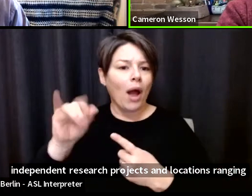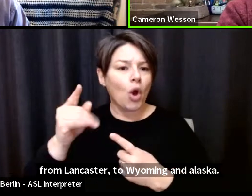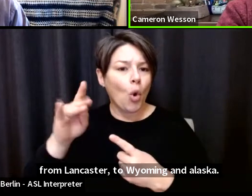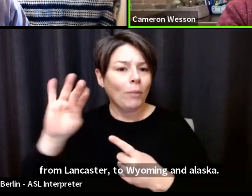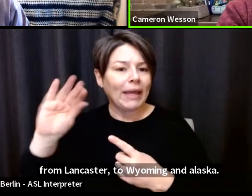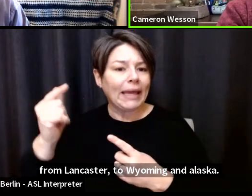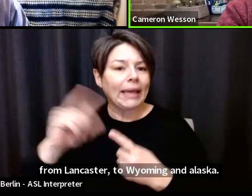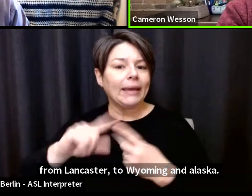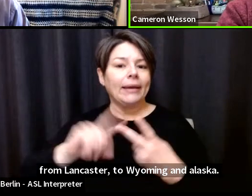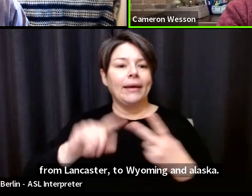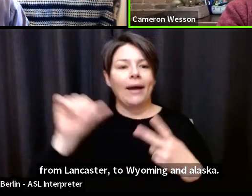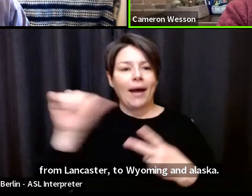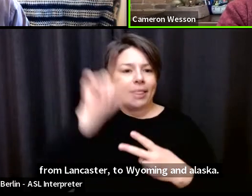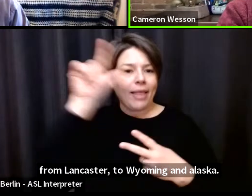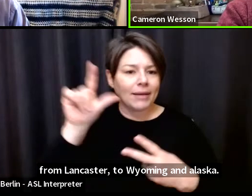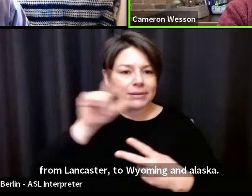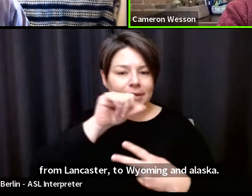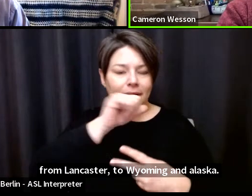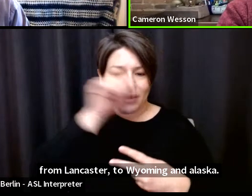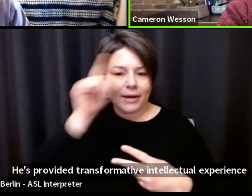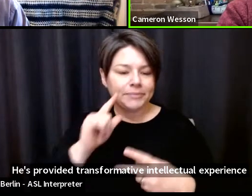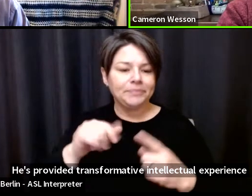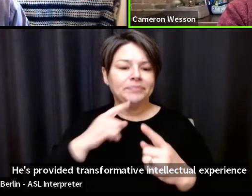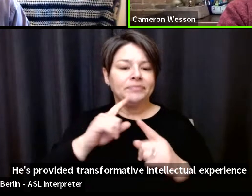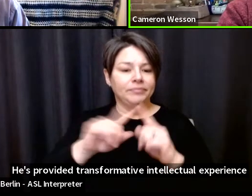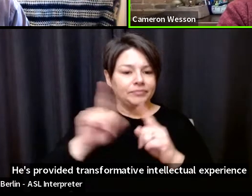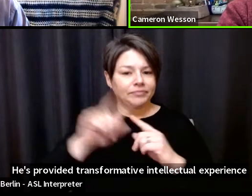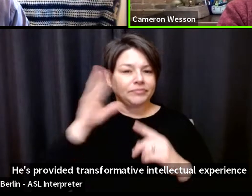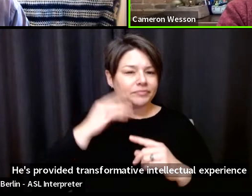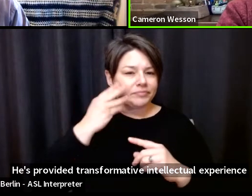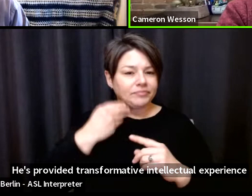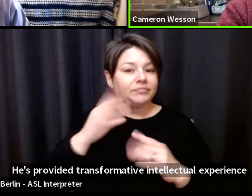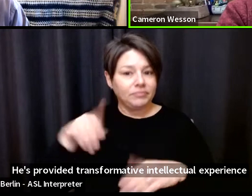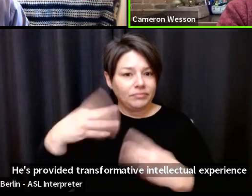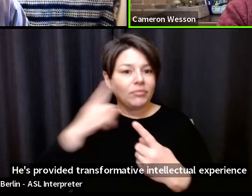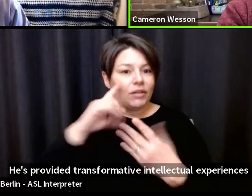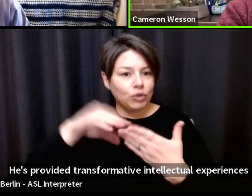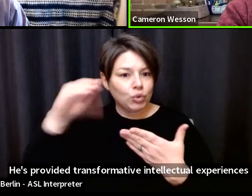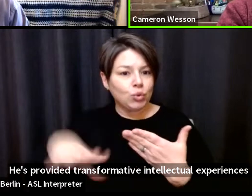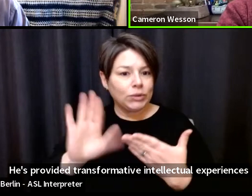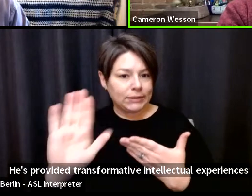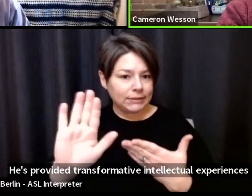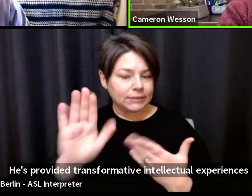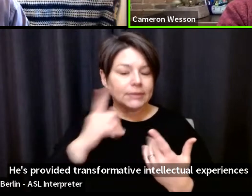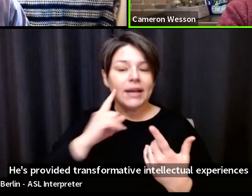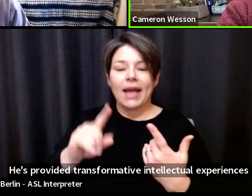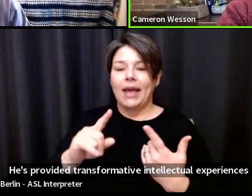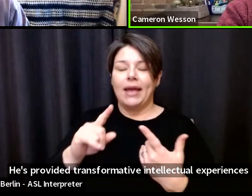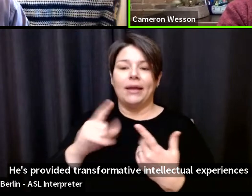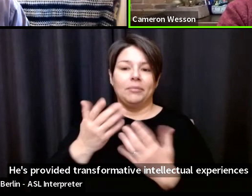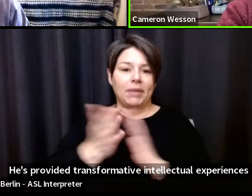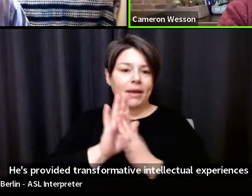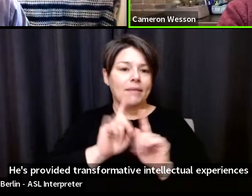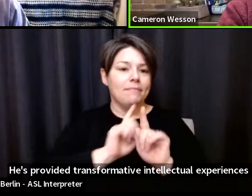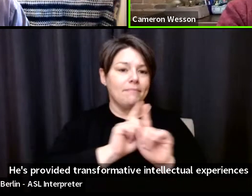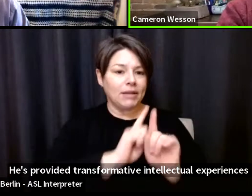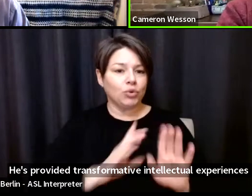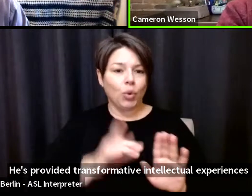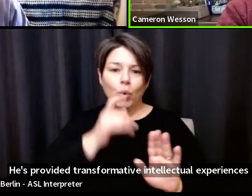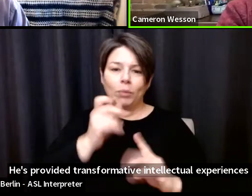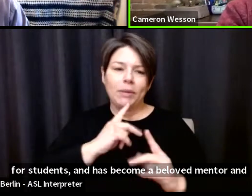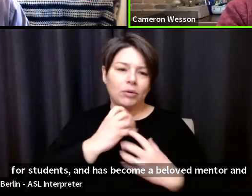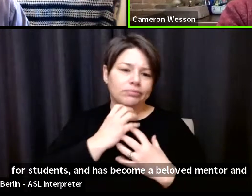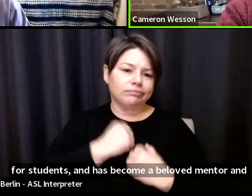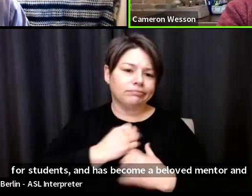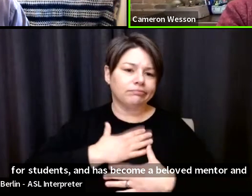He's provided transformative intellectual experiences for his students and has become a beloved mentor and advisor. As